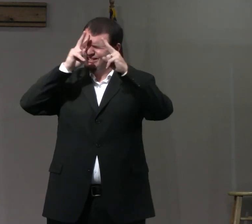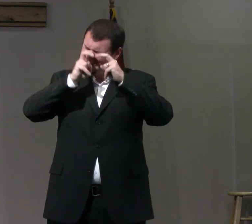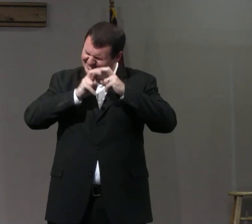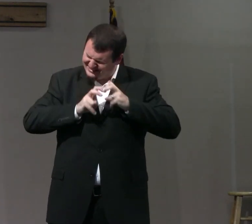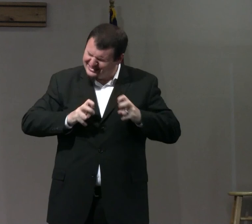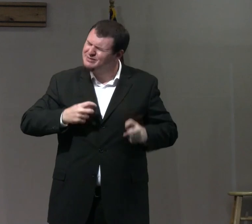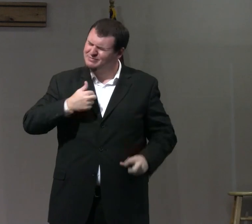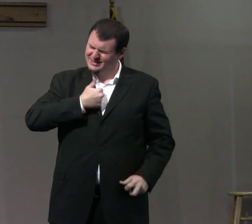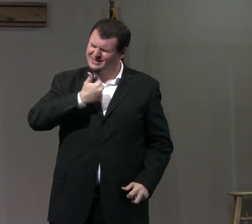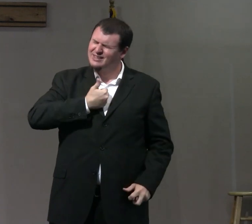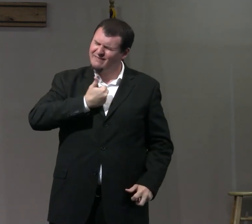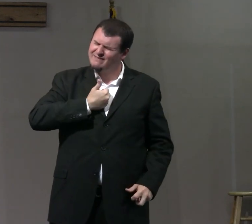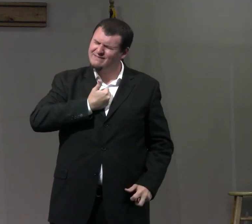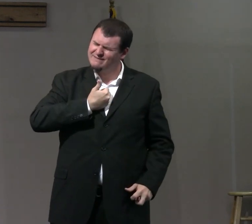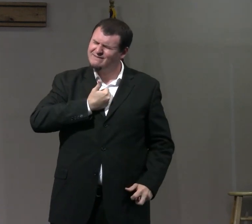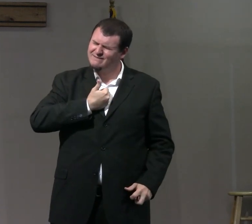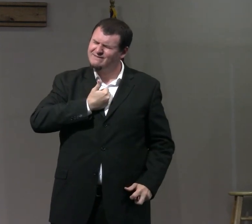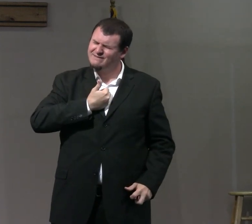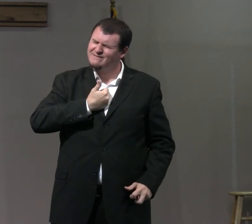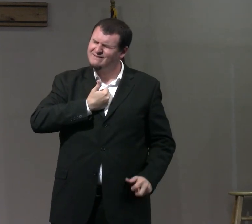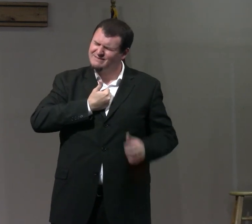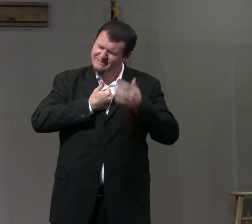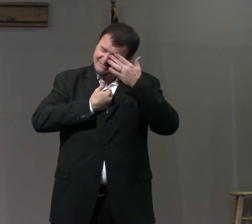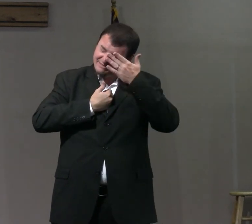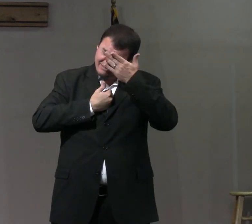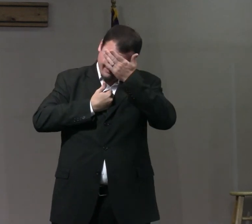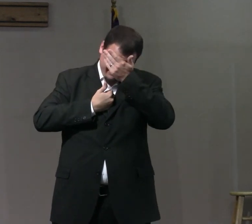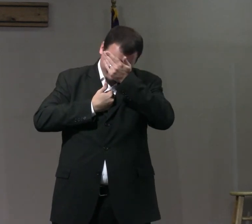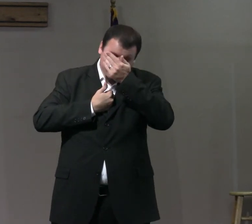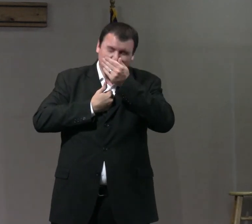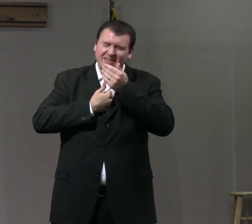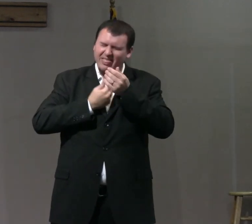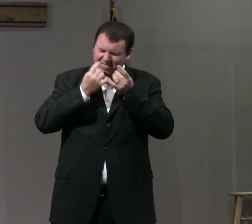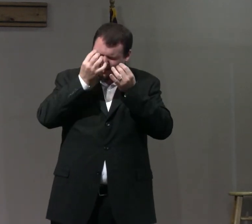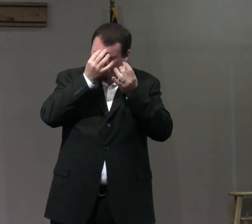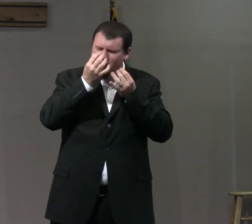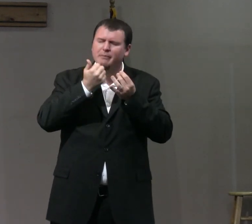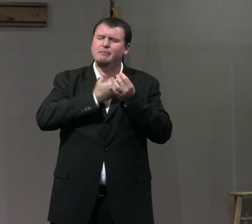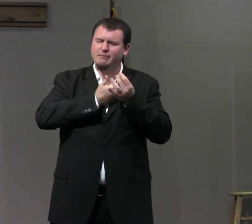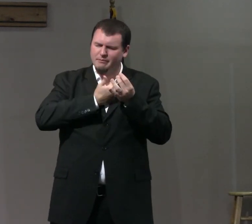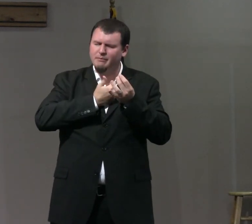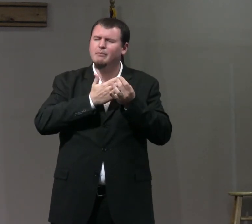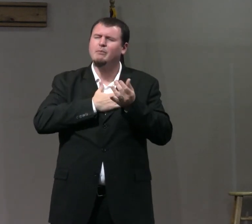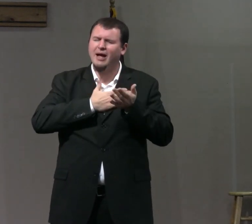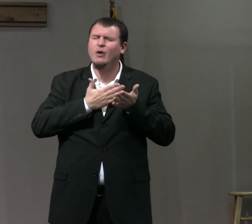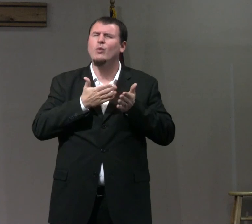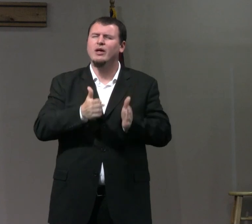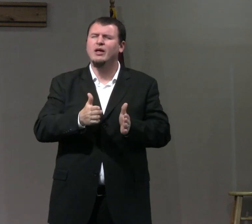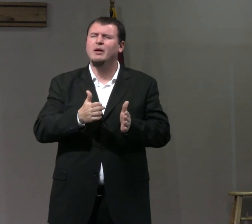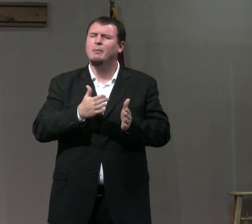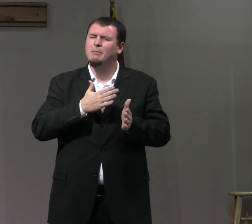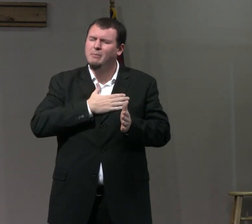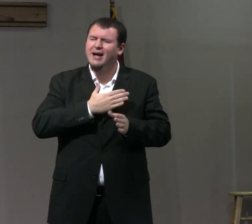Not think, oh yeah, well, so-and-so needs to work on that one. No, we can think about ourselves.